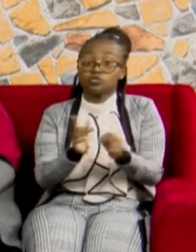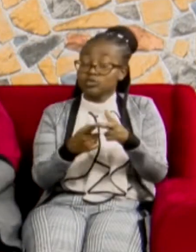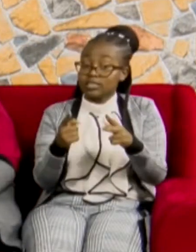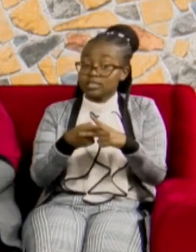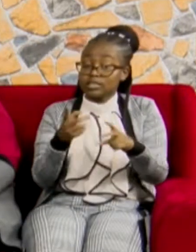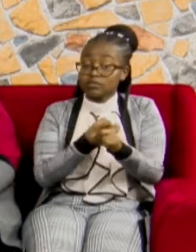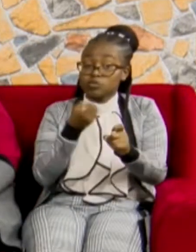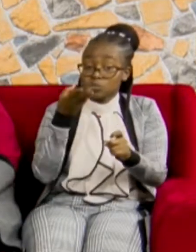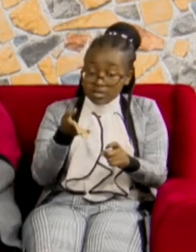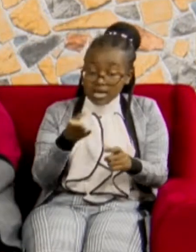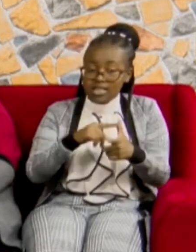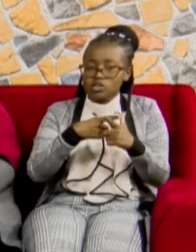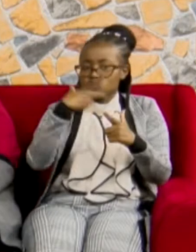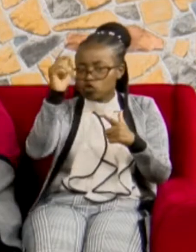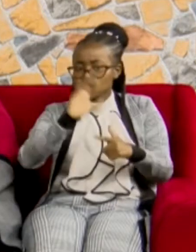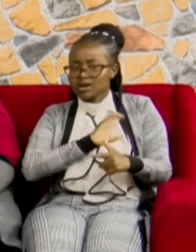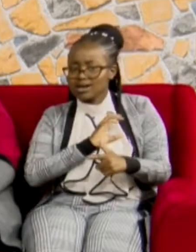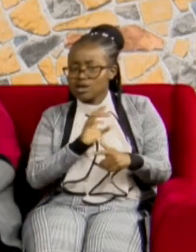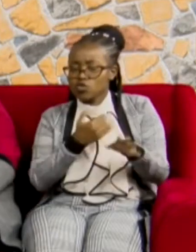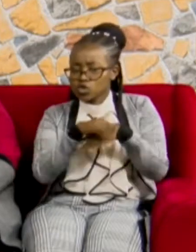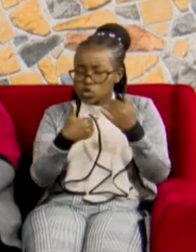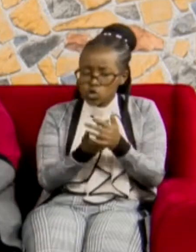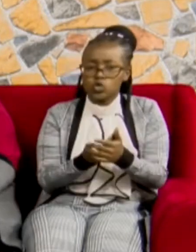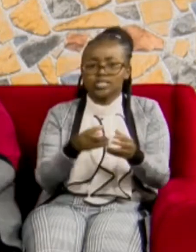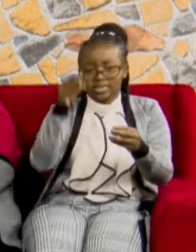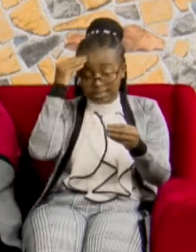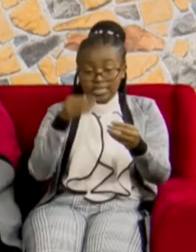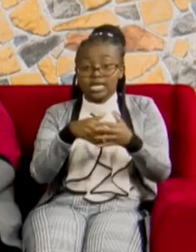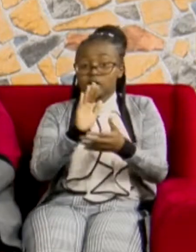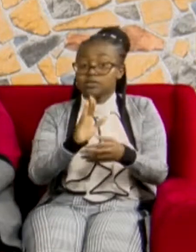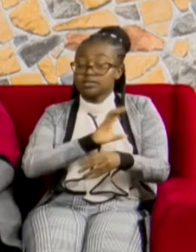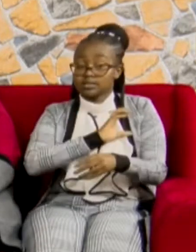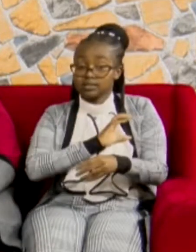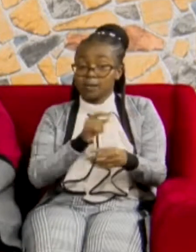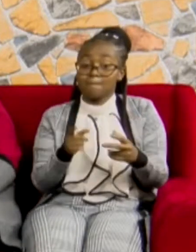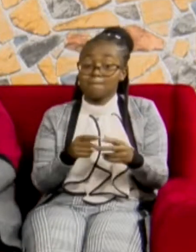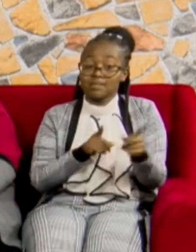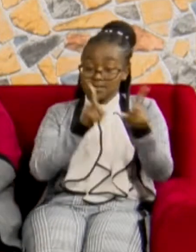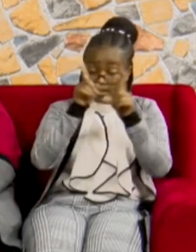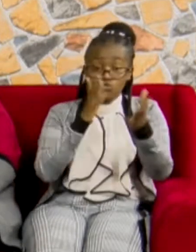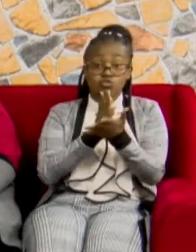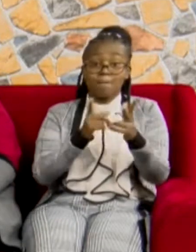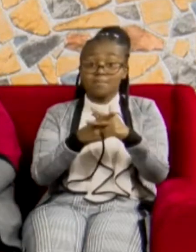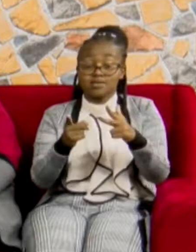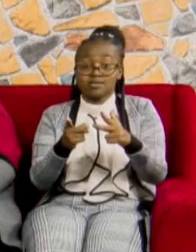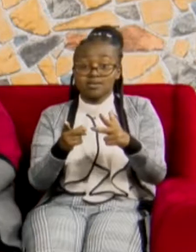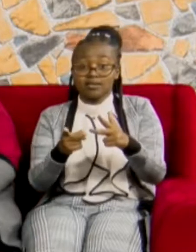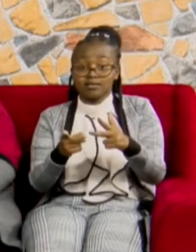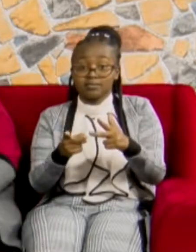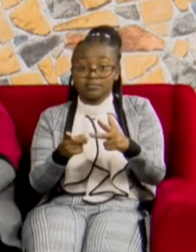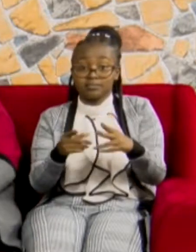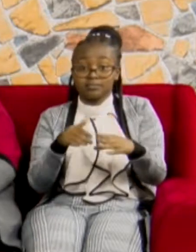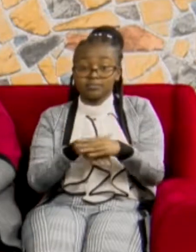from here, then you went there, or you've done all your studies out in Canada? So it's been a journey. So I started my undergrad